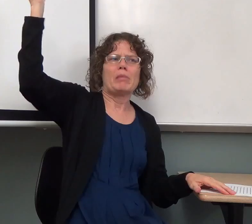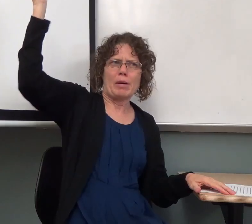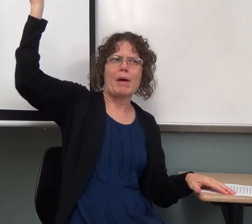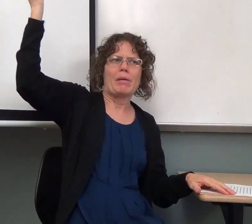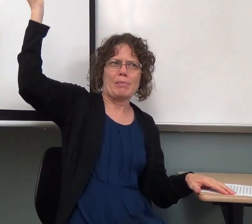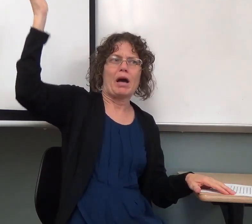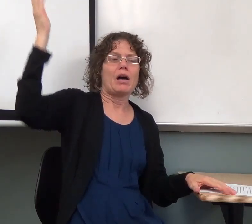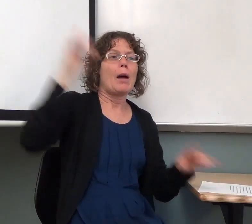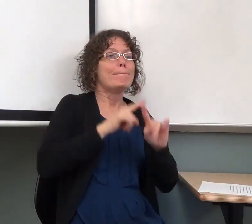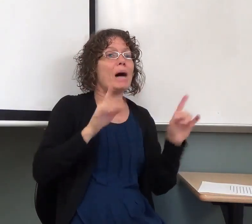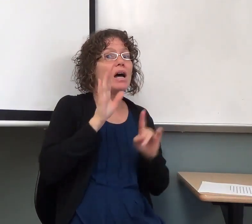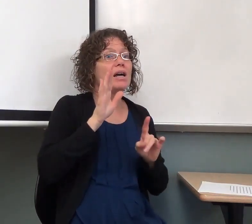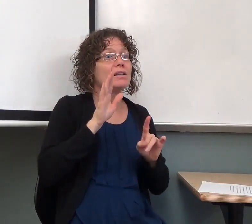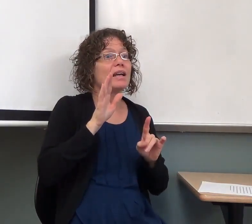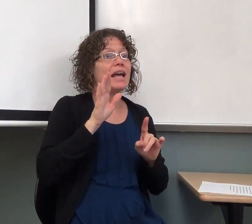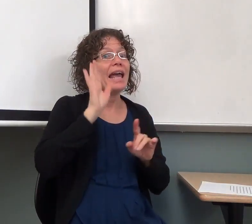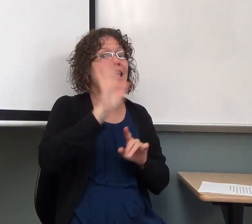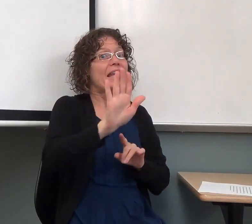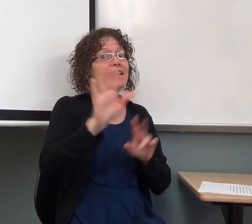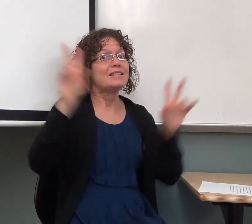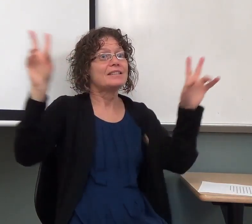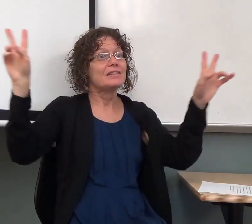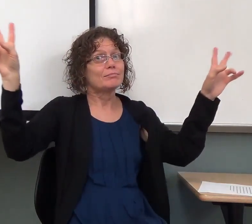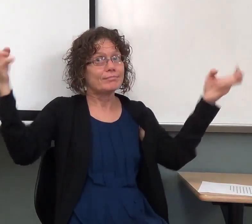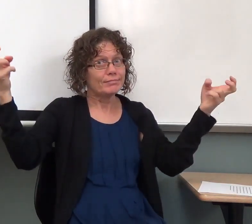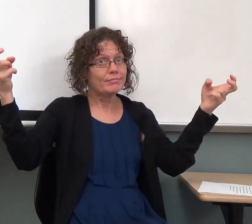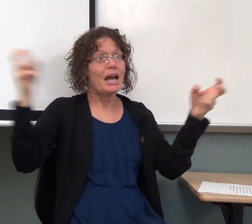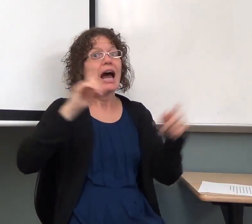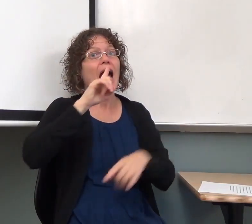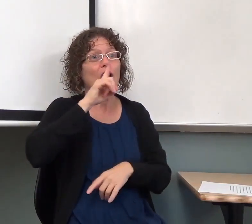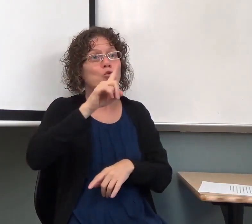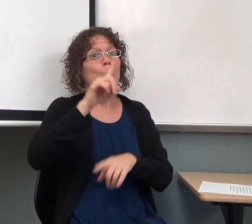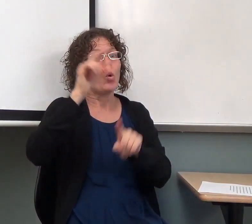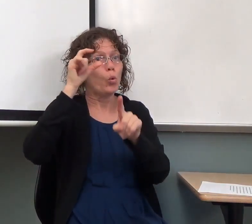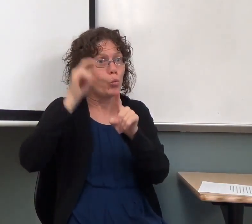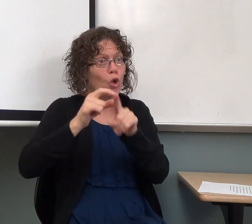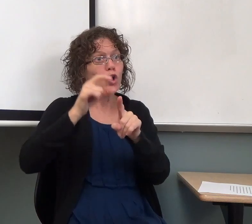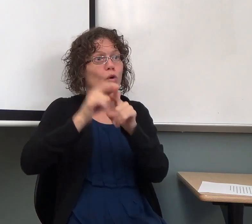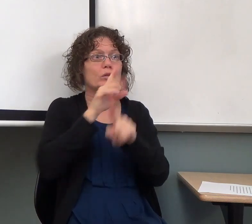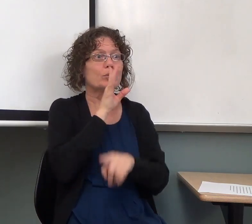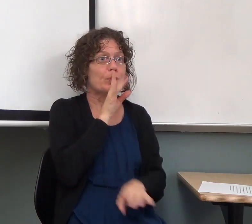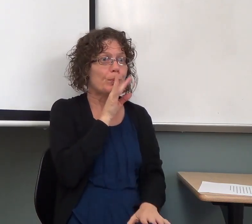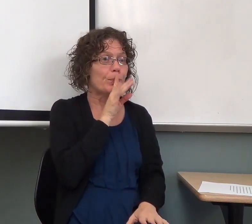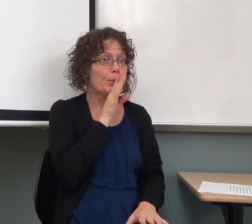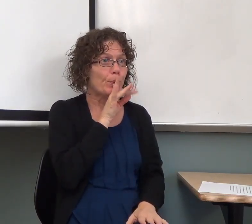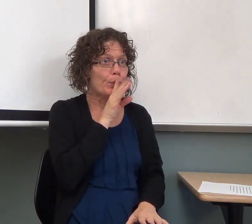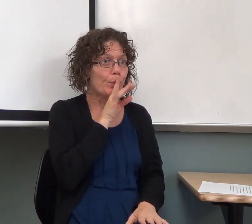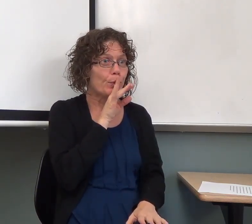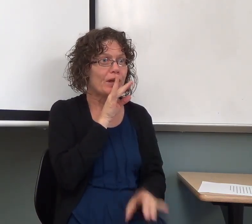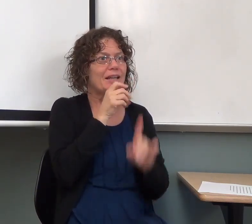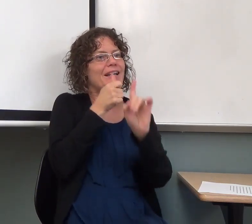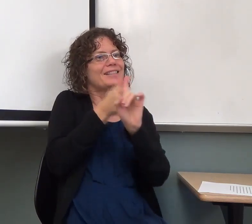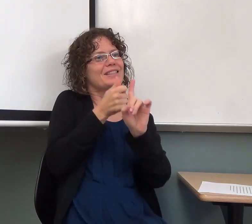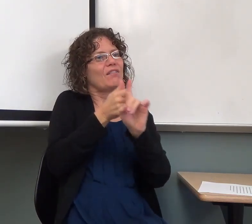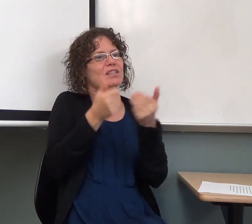But his sentence, his actual words, his quotation is also a sentence, isn't it?